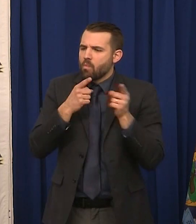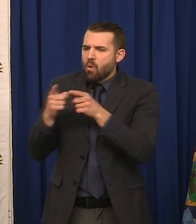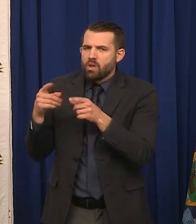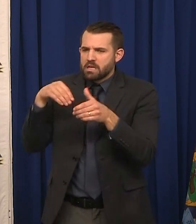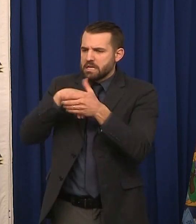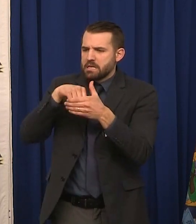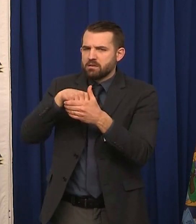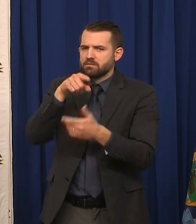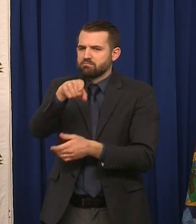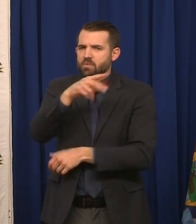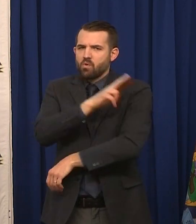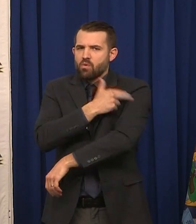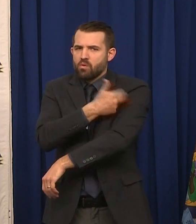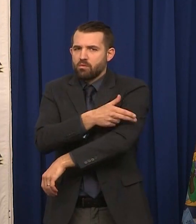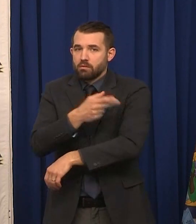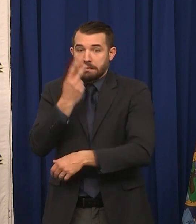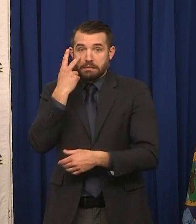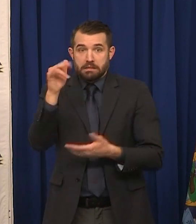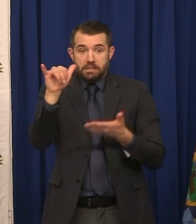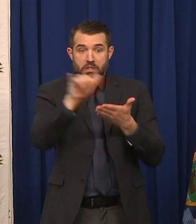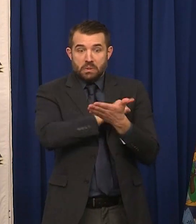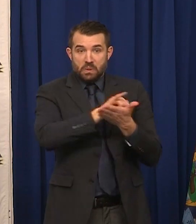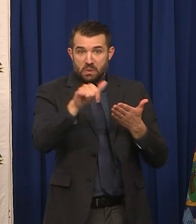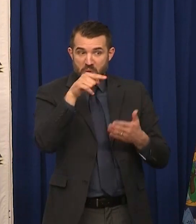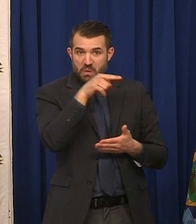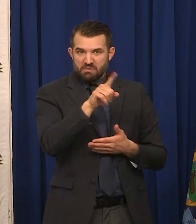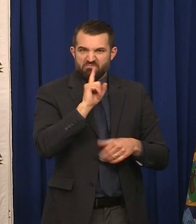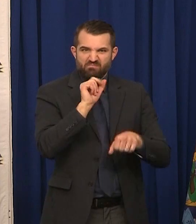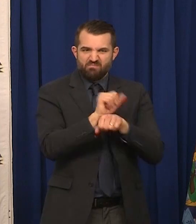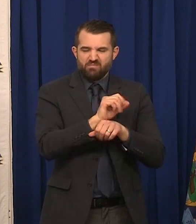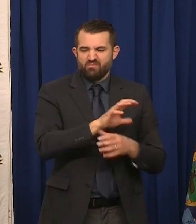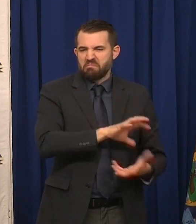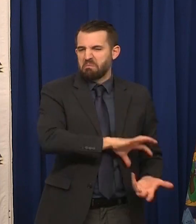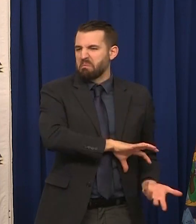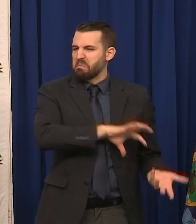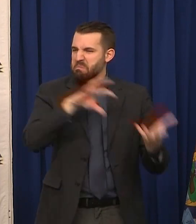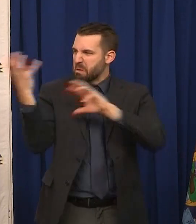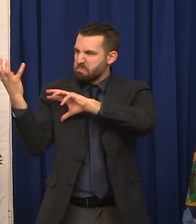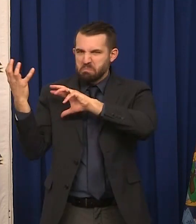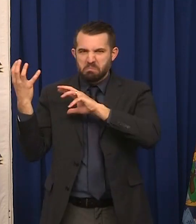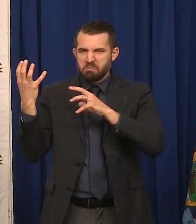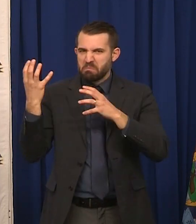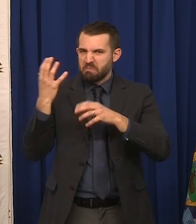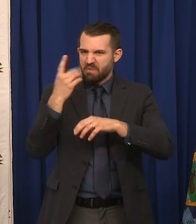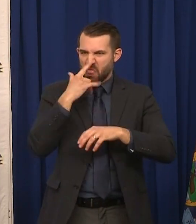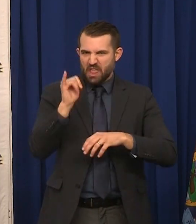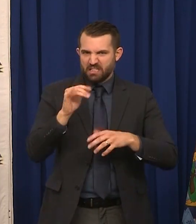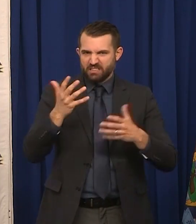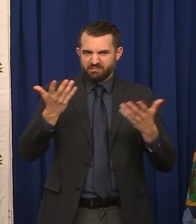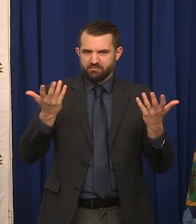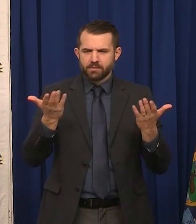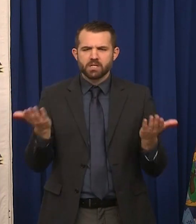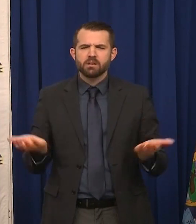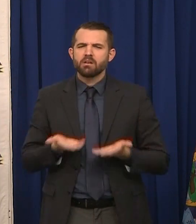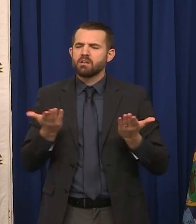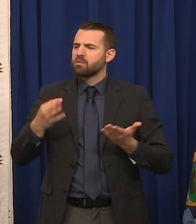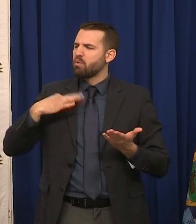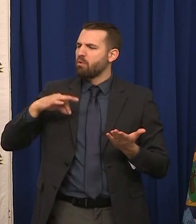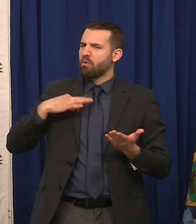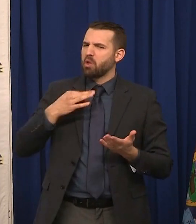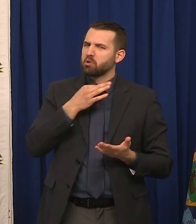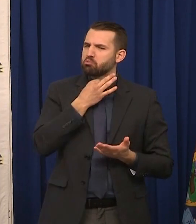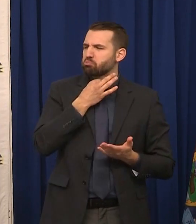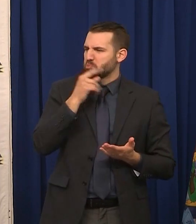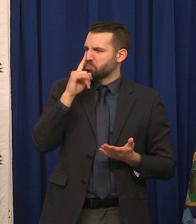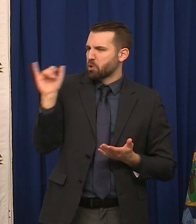got the crisis there. How are the hospitals dealing with these cases of COVID,